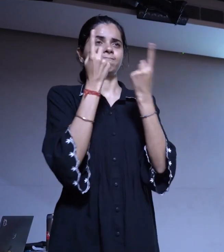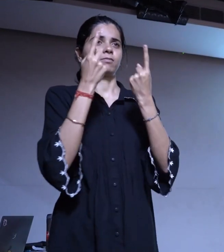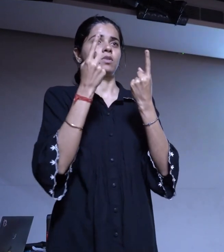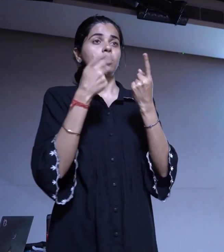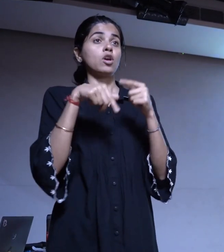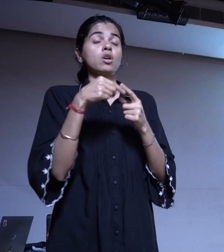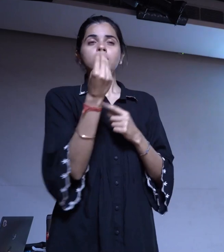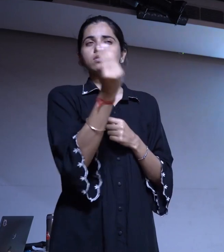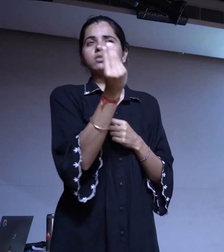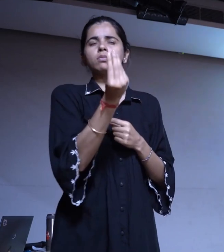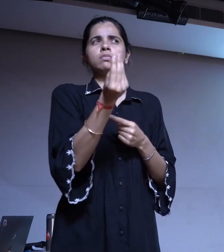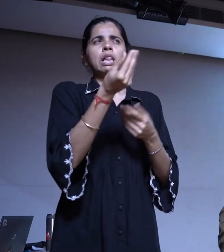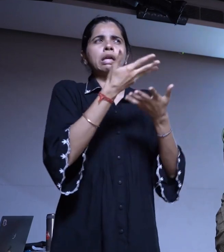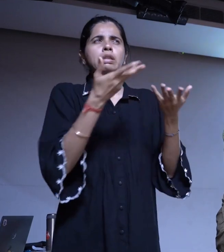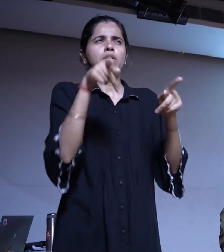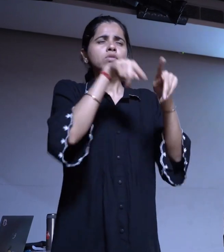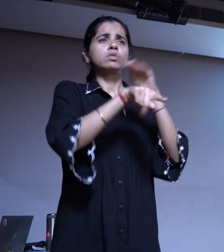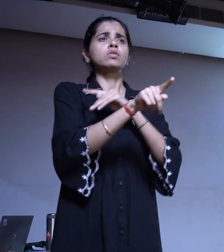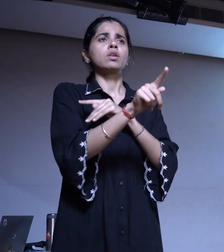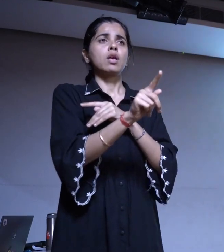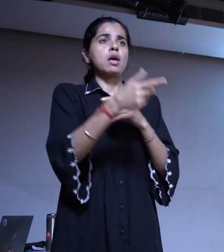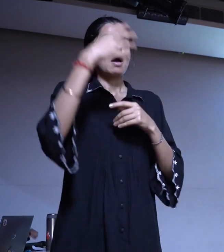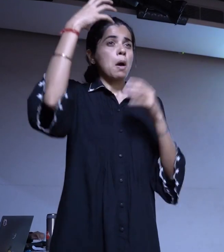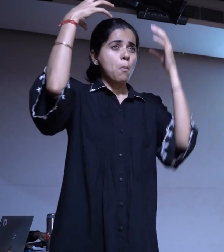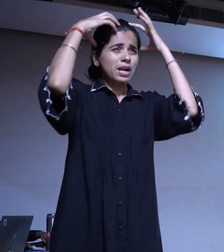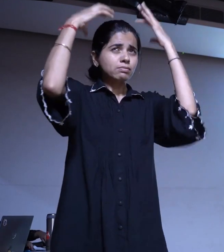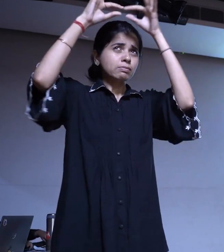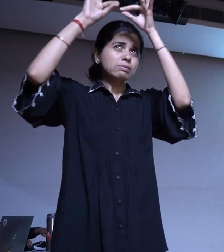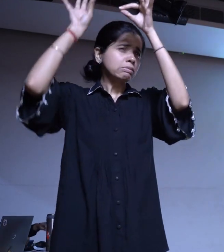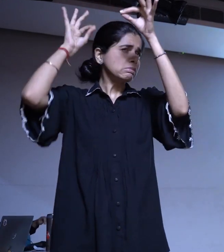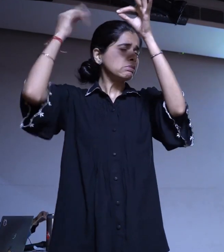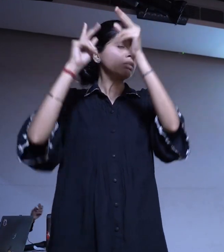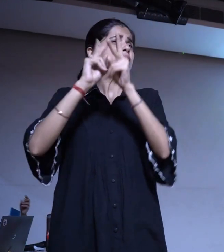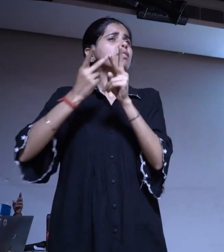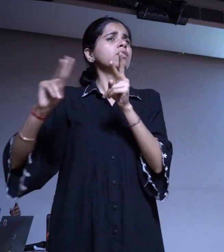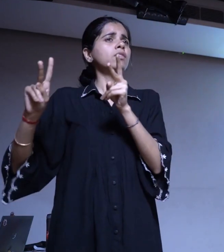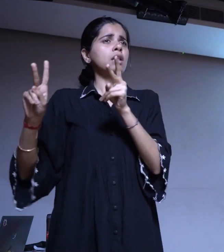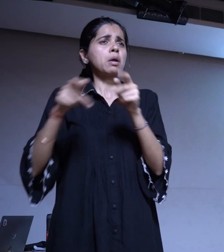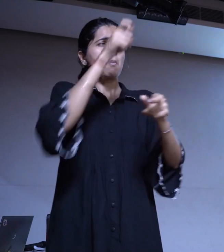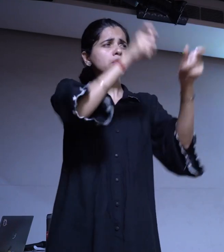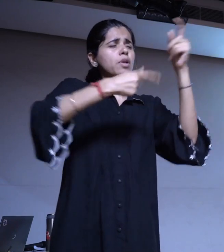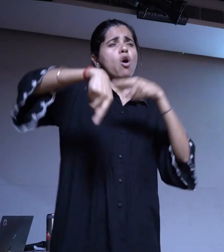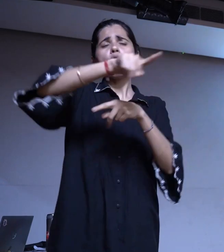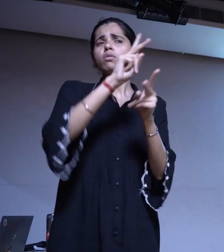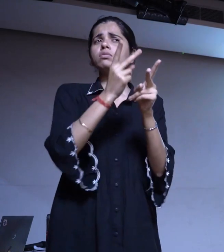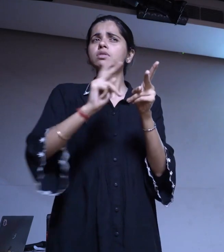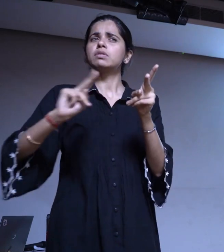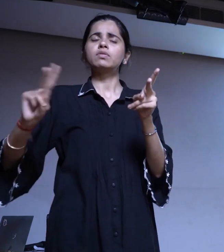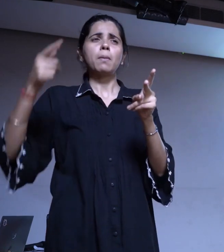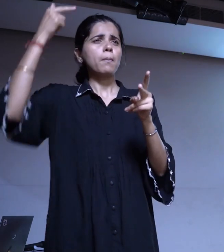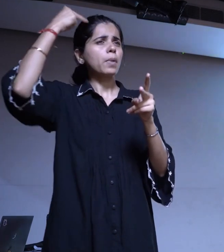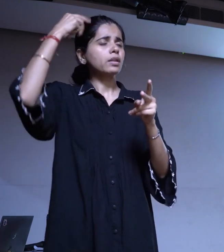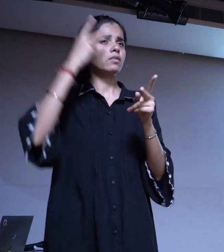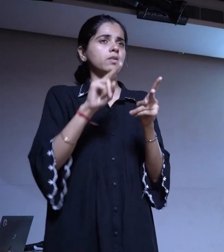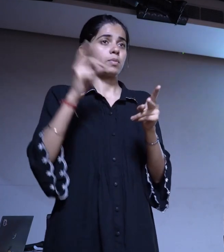so one of the things we know is that each brain is wired differently and as a consequence there are differences in the